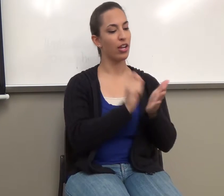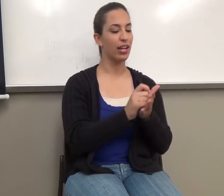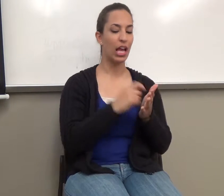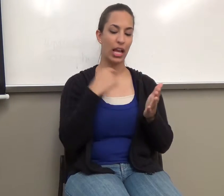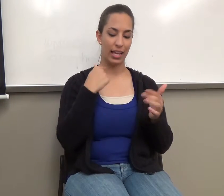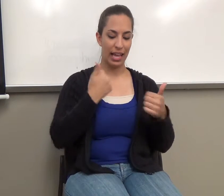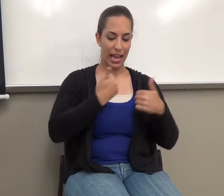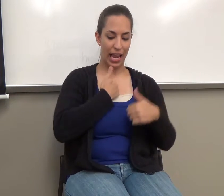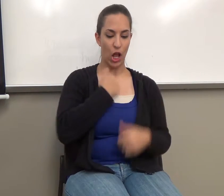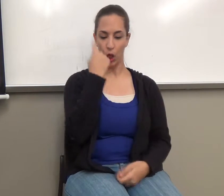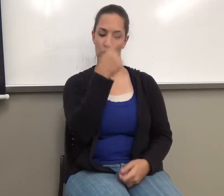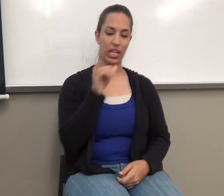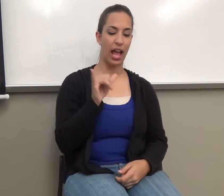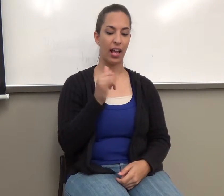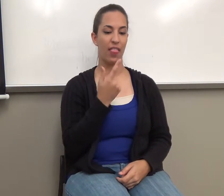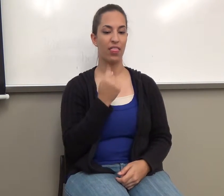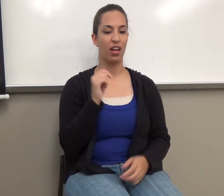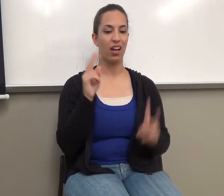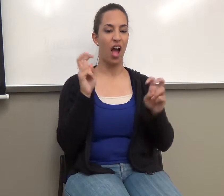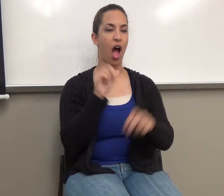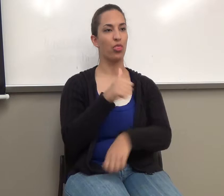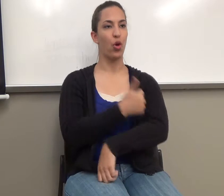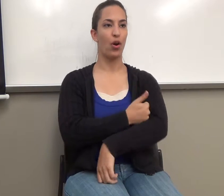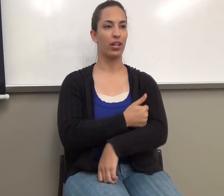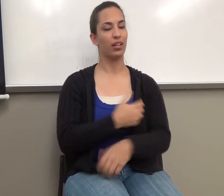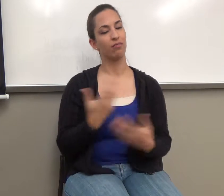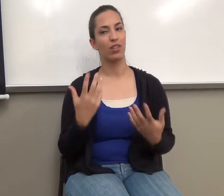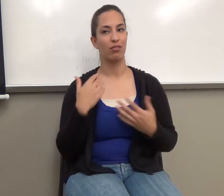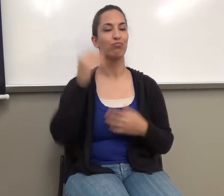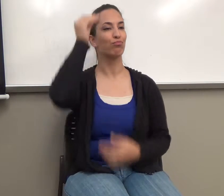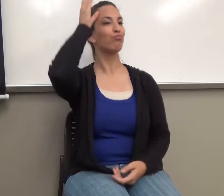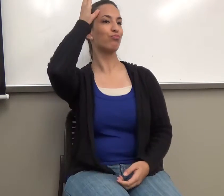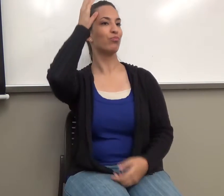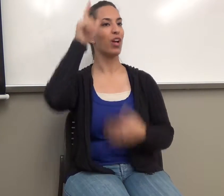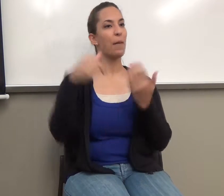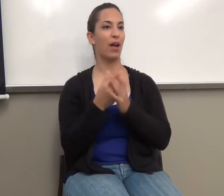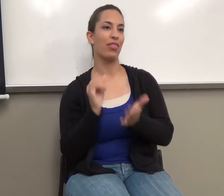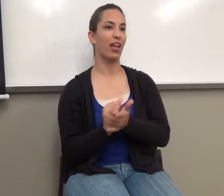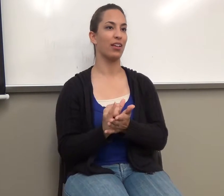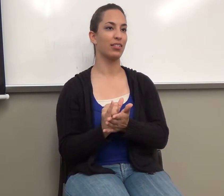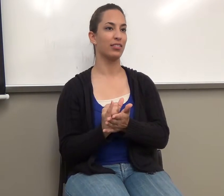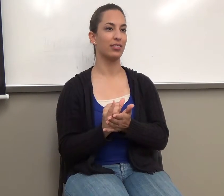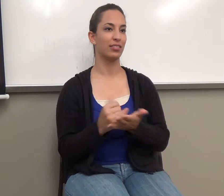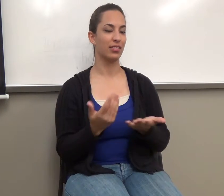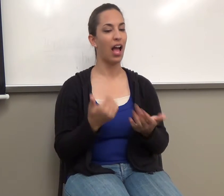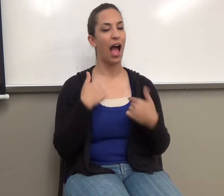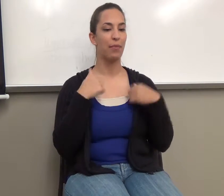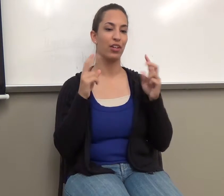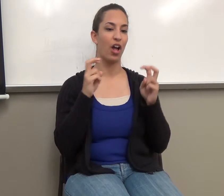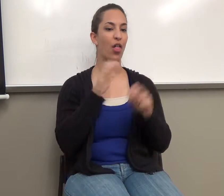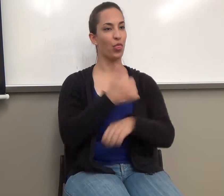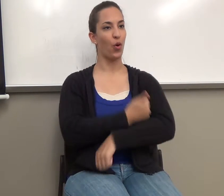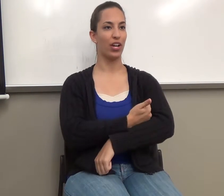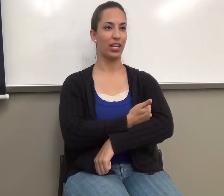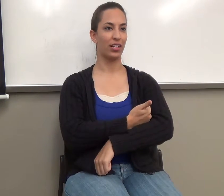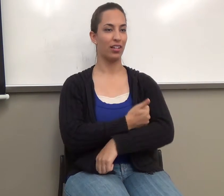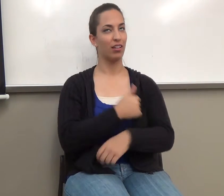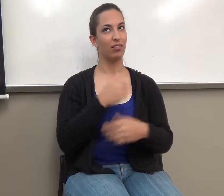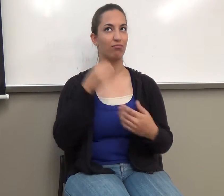an authority on this. So this is how I can write the paper. It's a whole other writing mode that you're also using. So that's what you